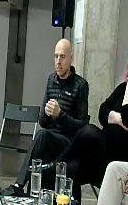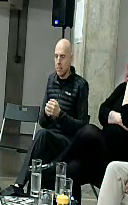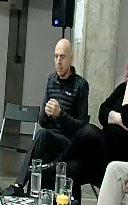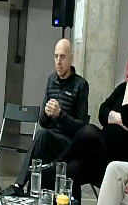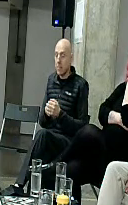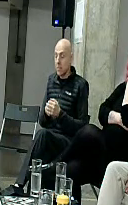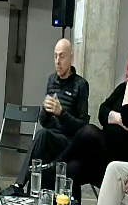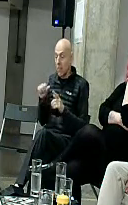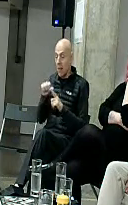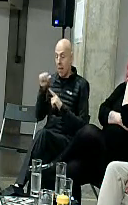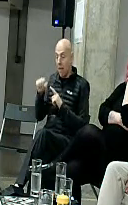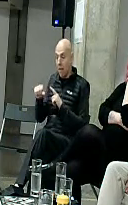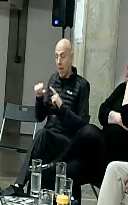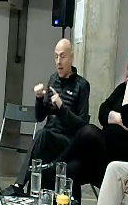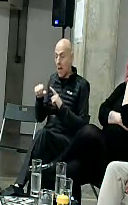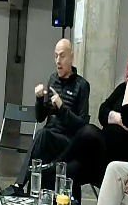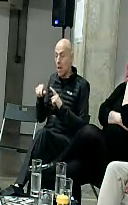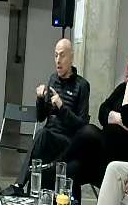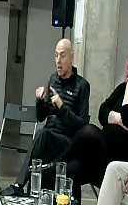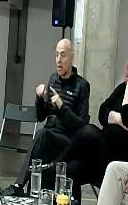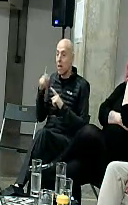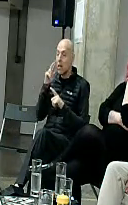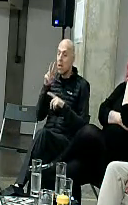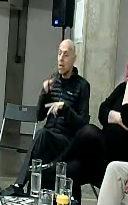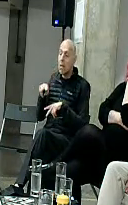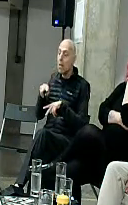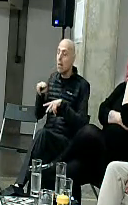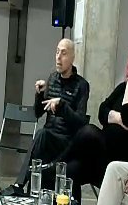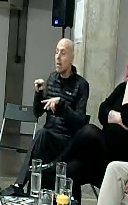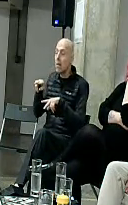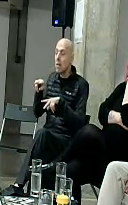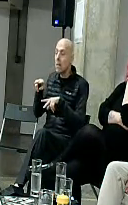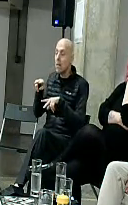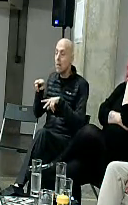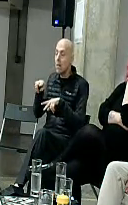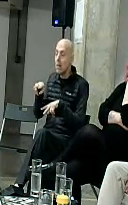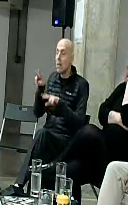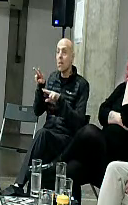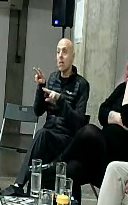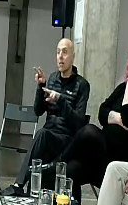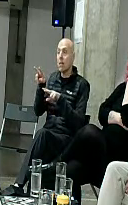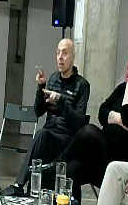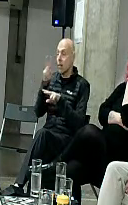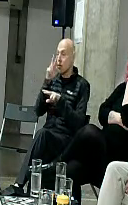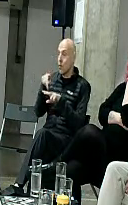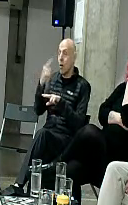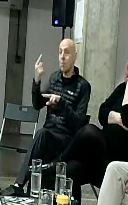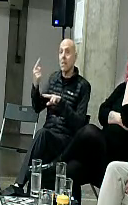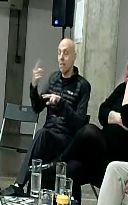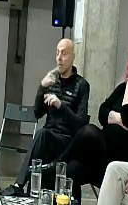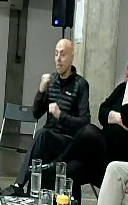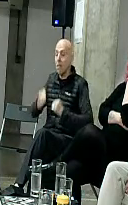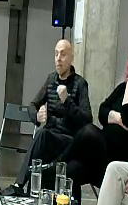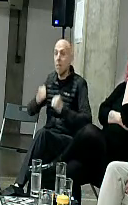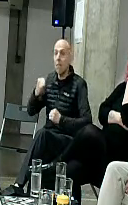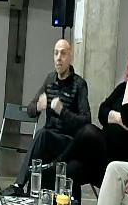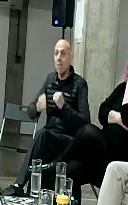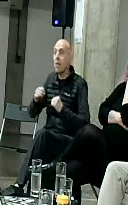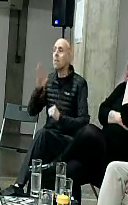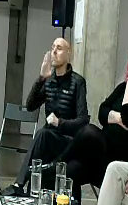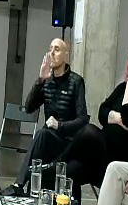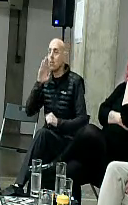And then they looked up, following the trail of blood, and he was jogging along, and they went,